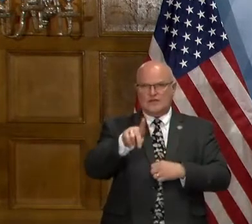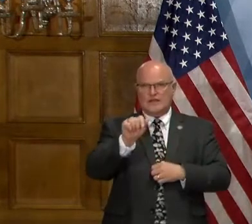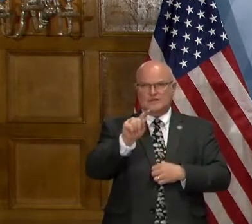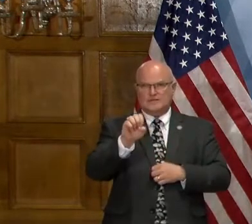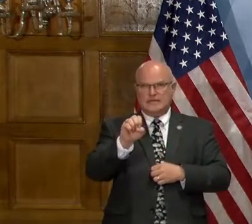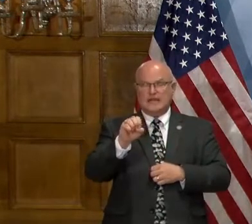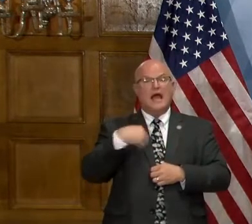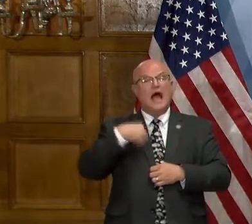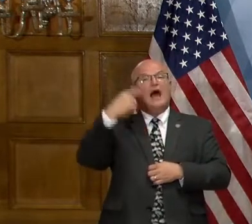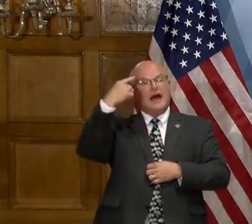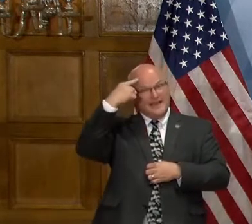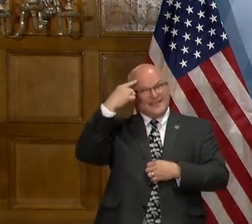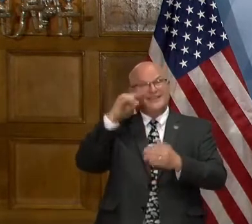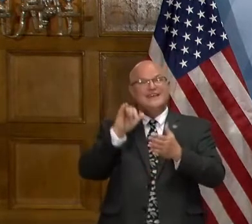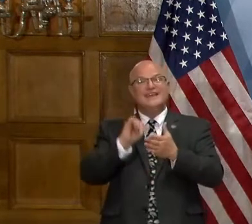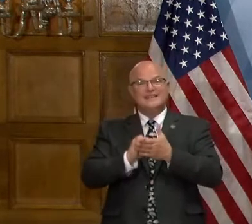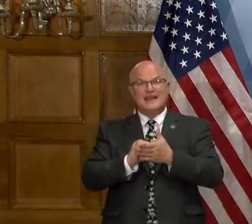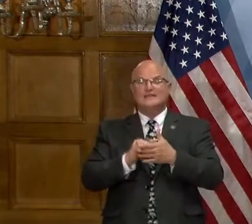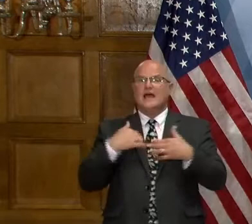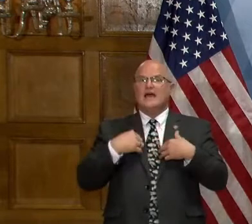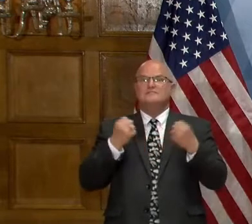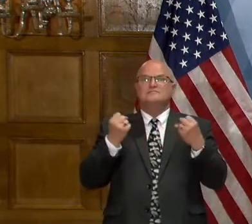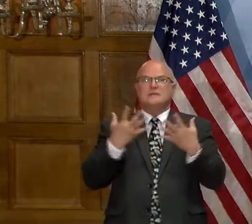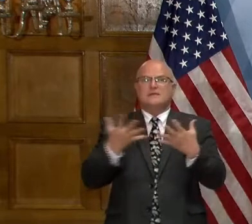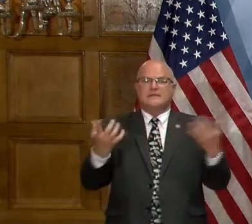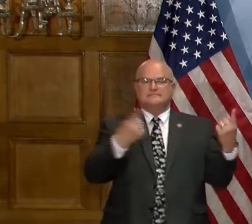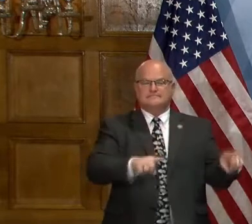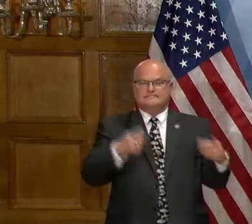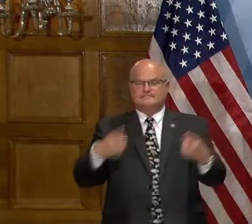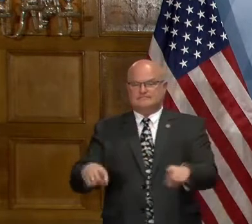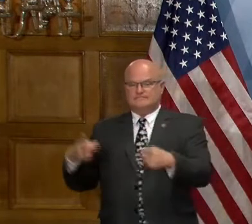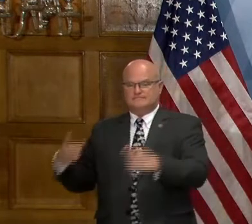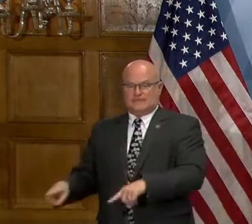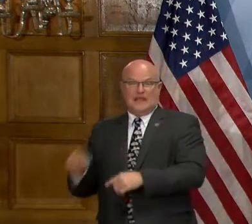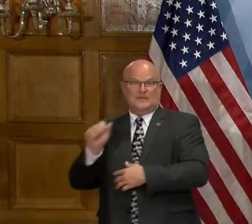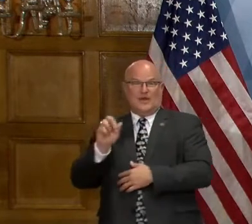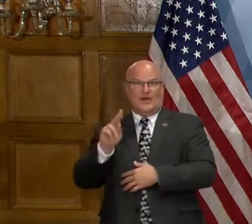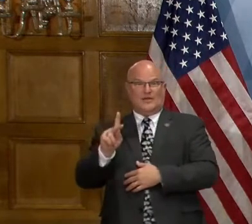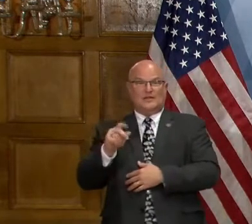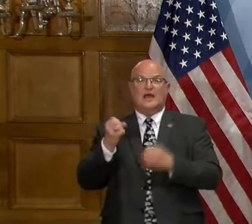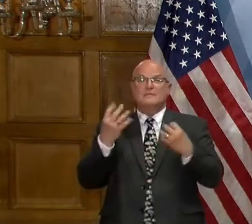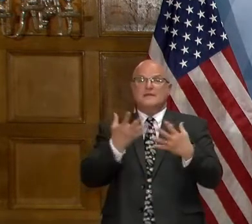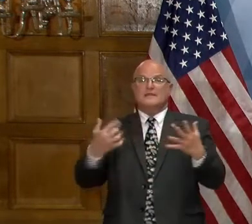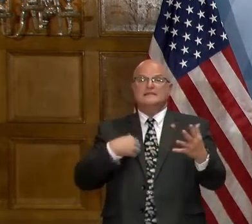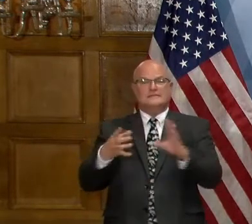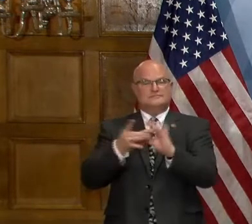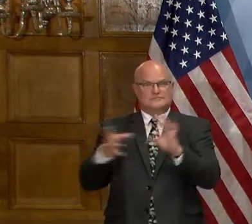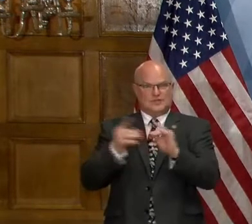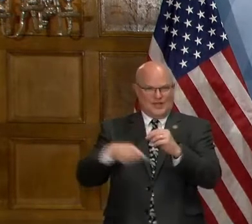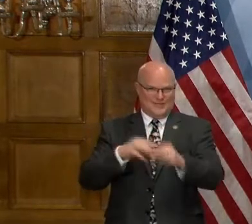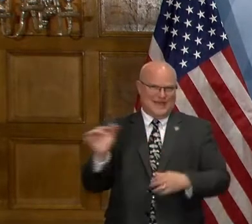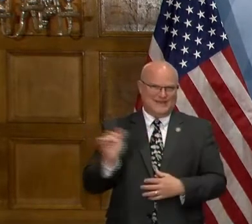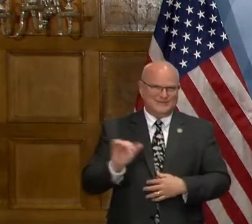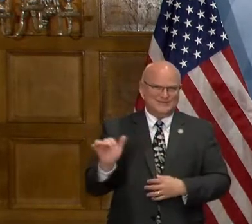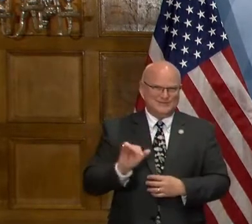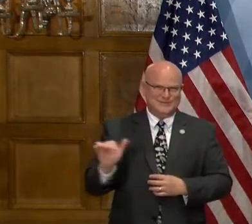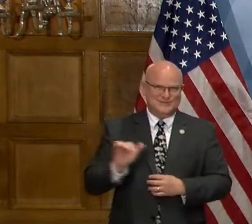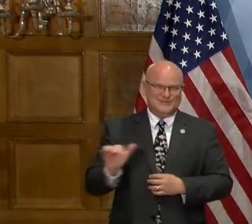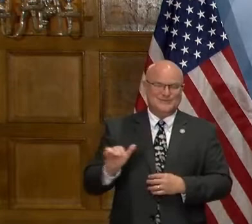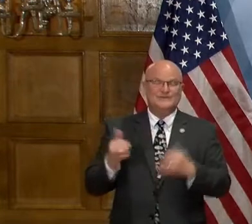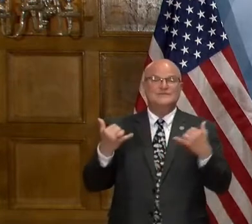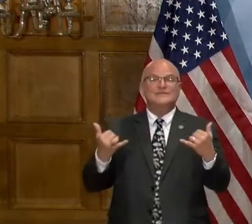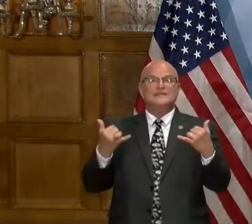that's a reflection of how we've got a lot going on in Arkansas, and there's a lot of other things that I need to talk about. Let's go